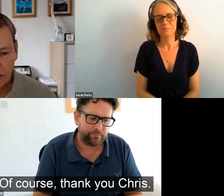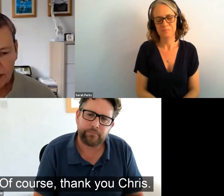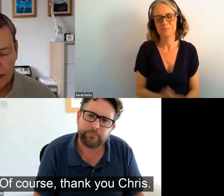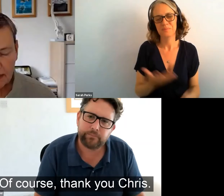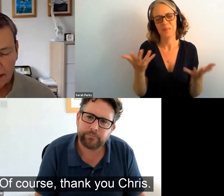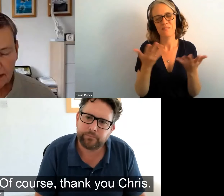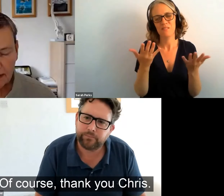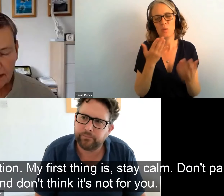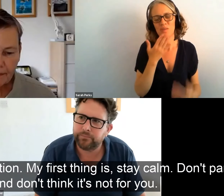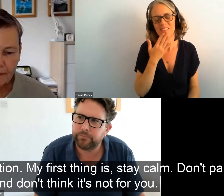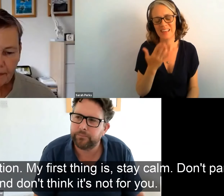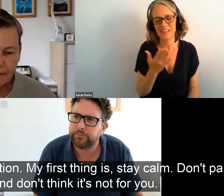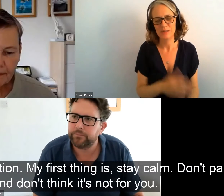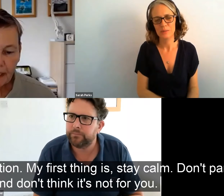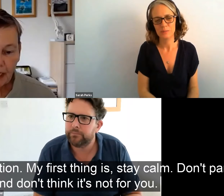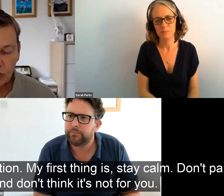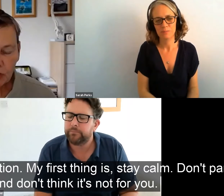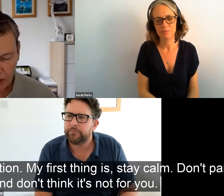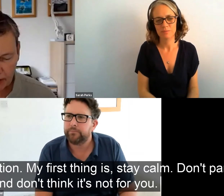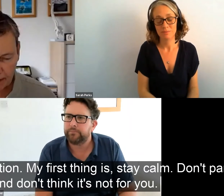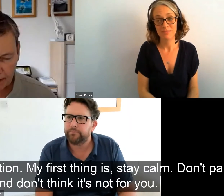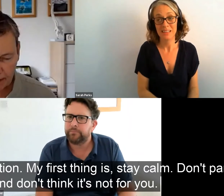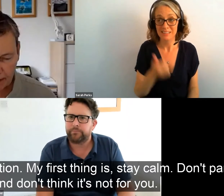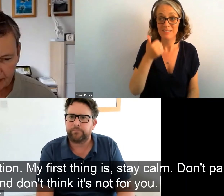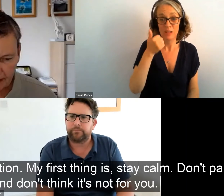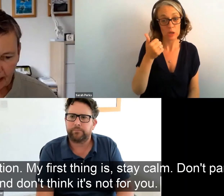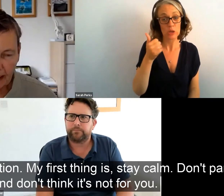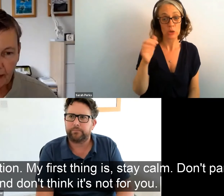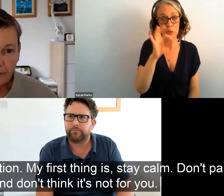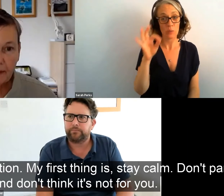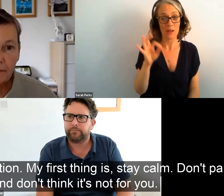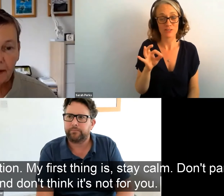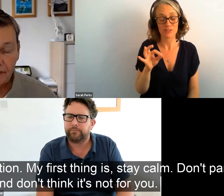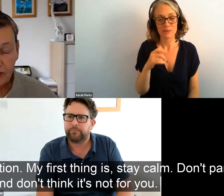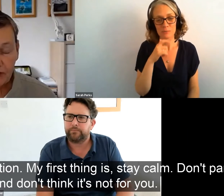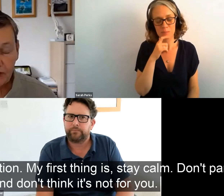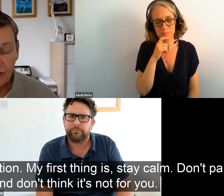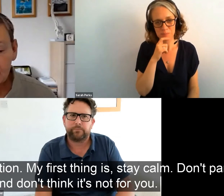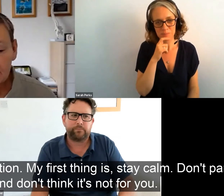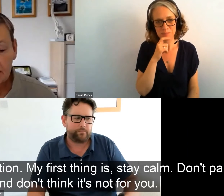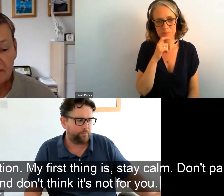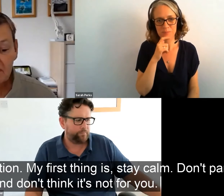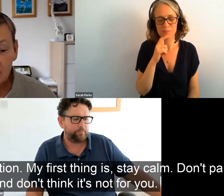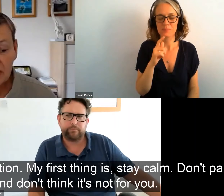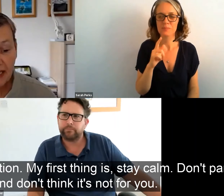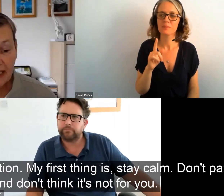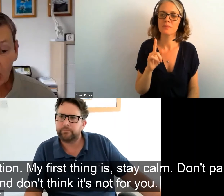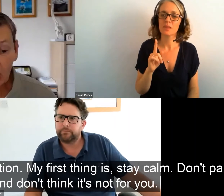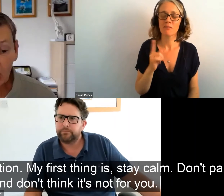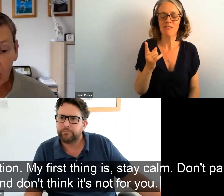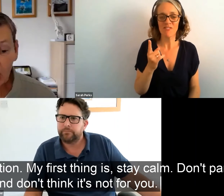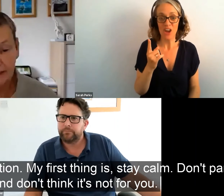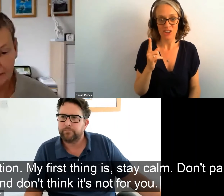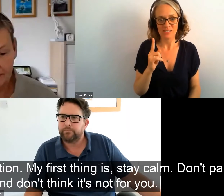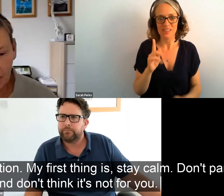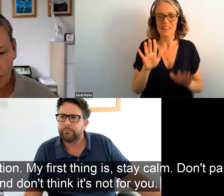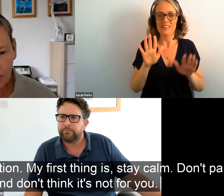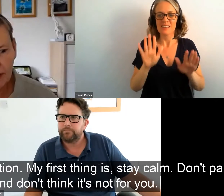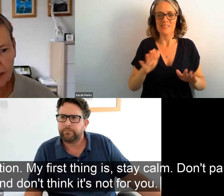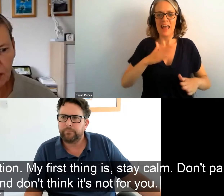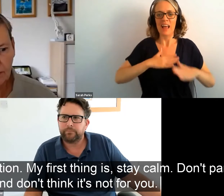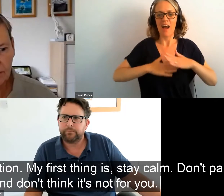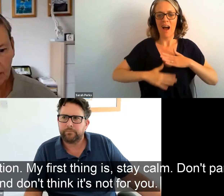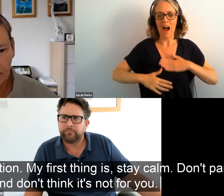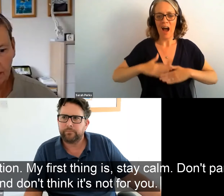thank you, Chris. That's a good question. My first thing is stay calm, don't panic,